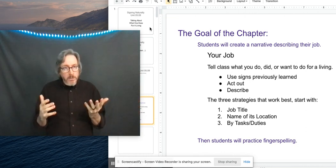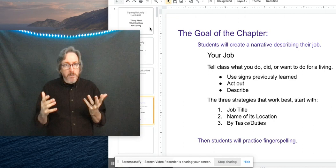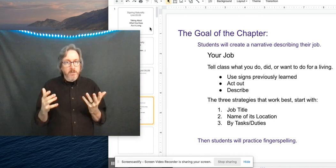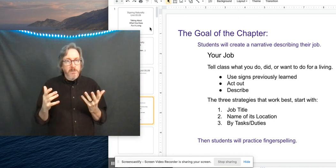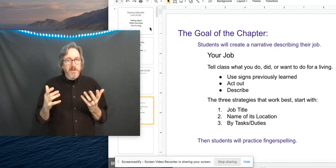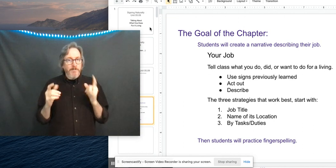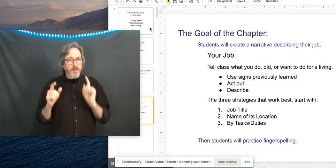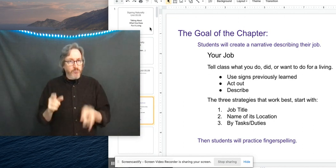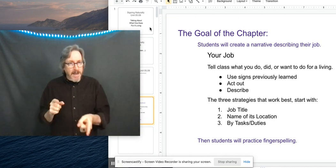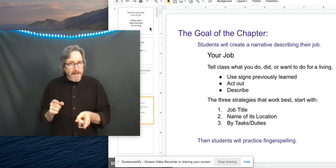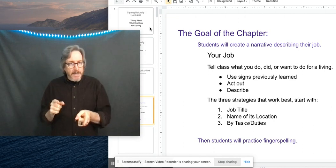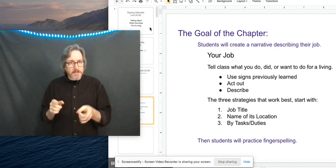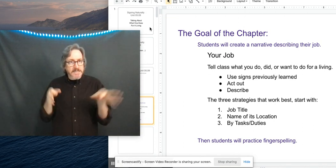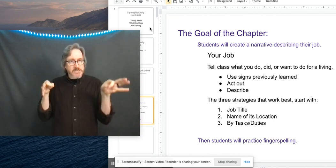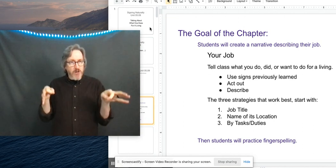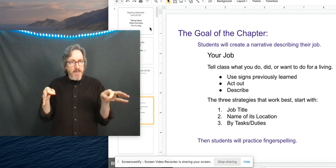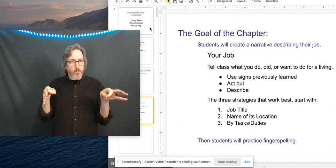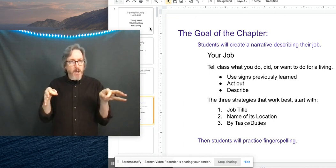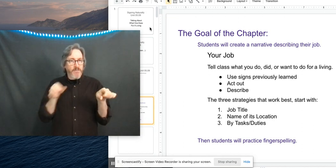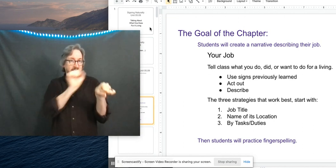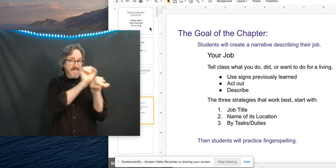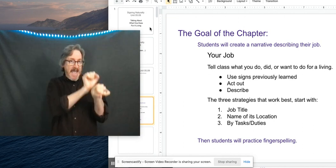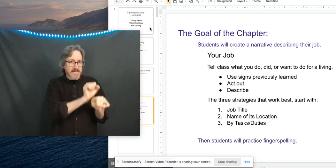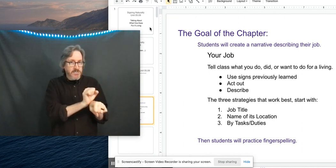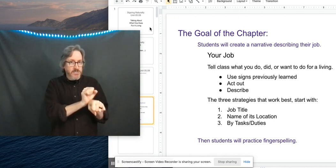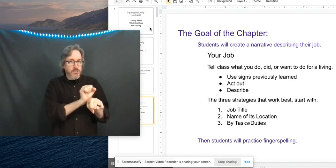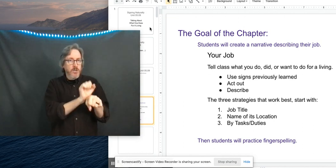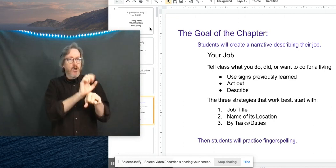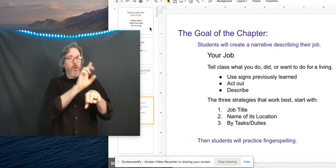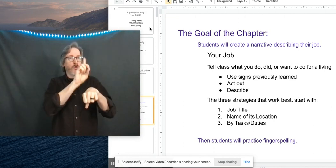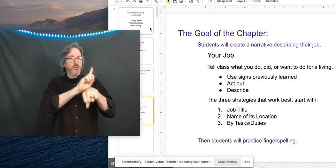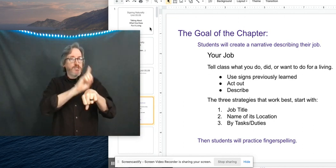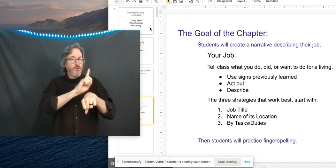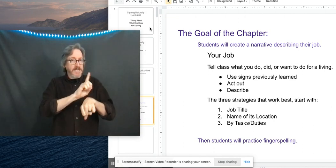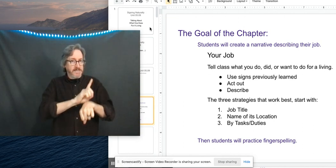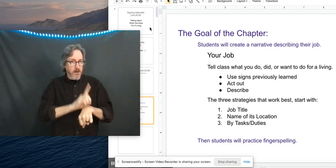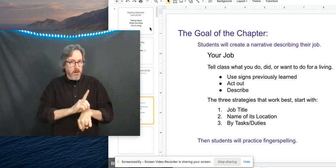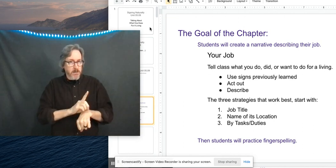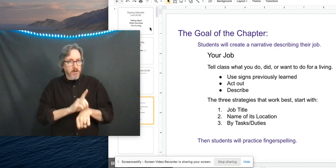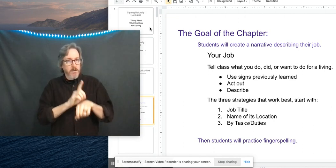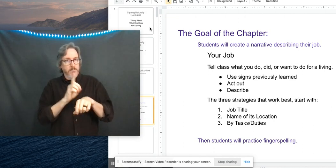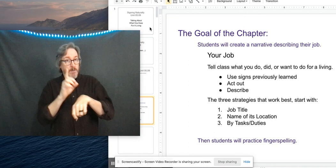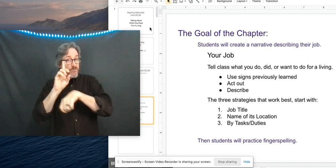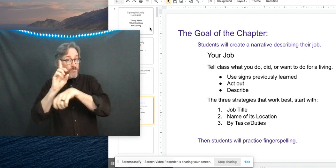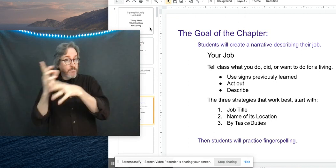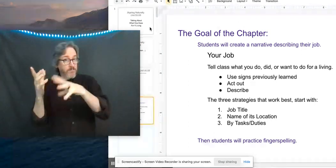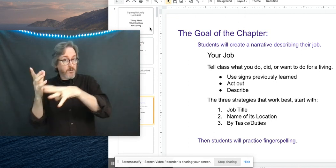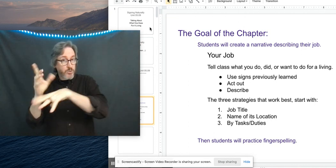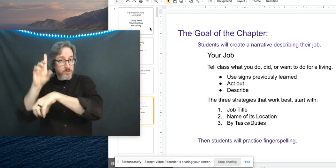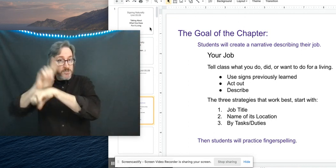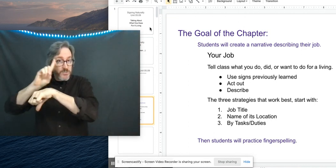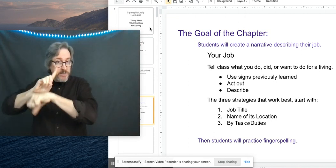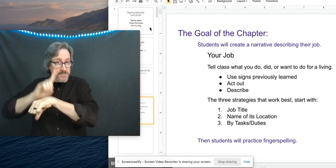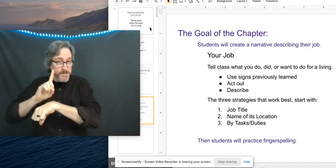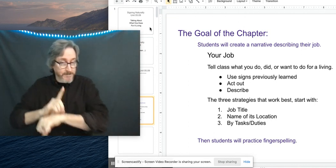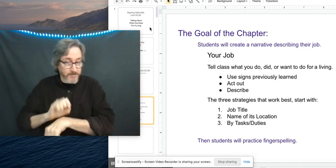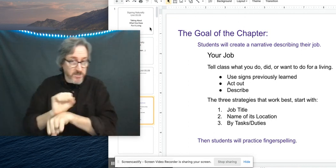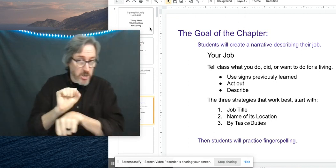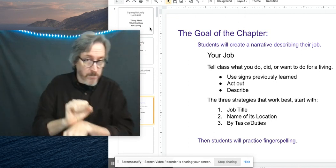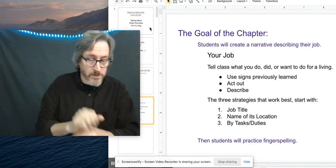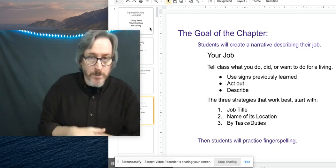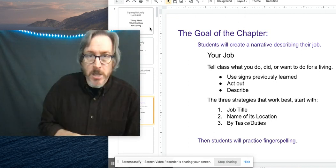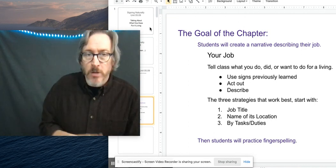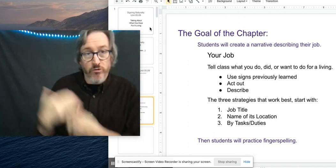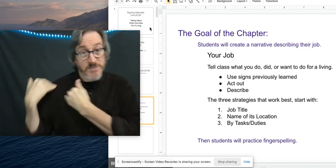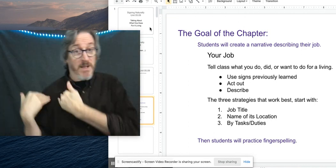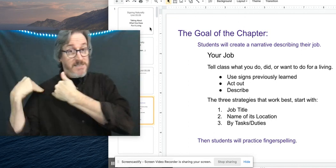Or be ready to describe what the tasks or duties are. Remember from chores, duties,